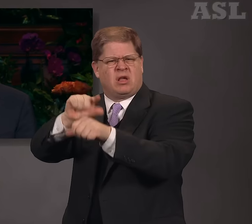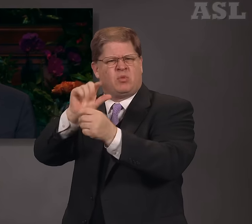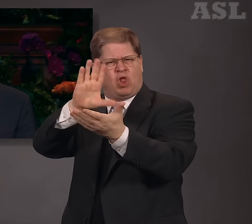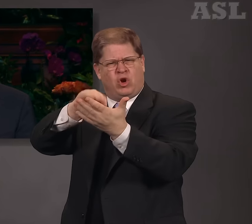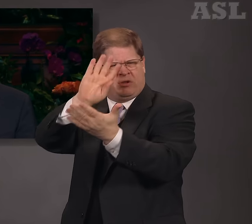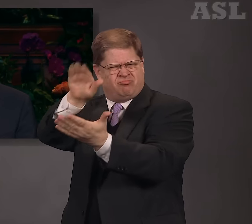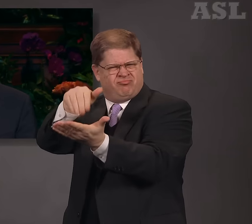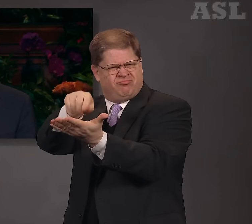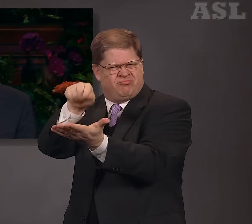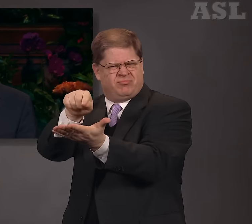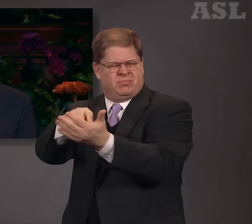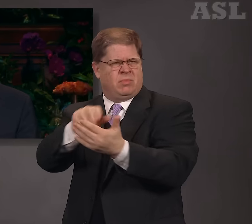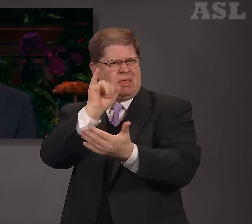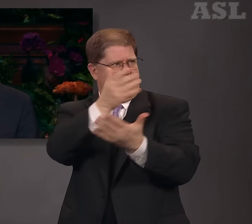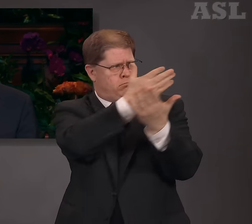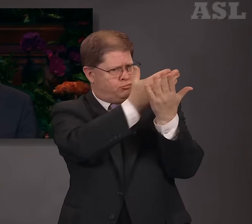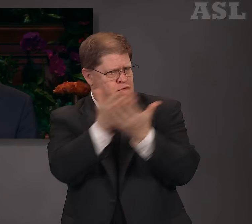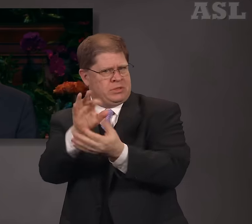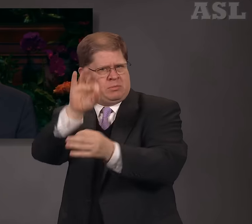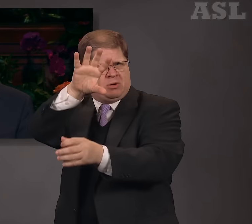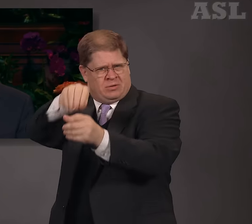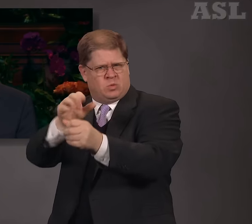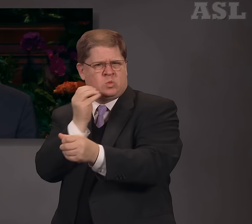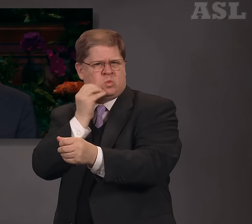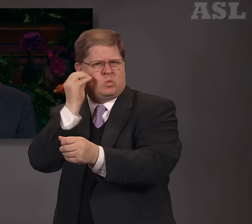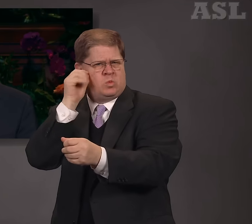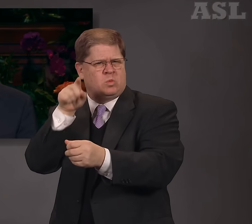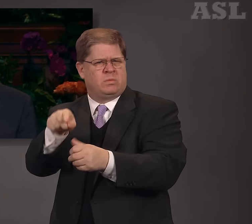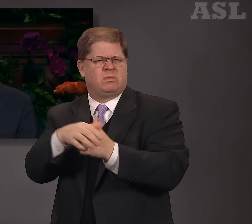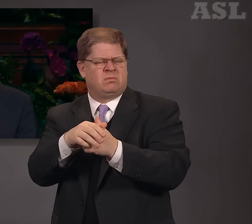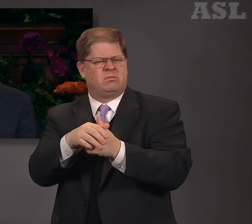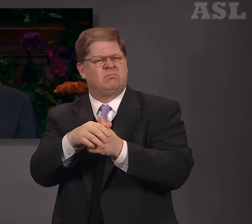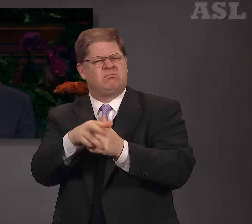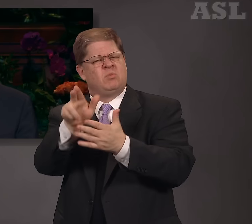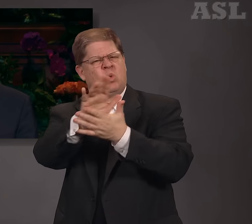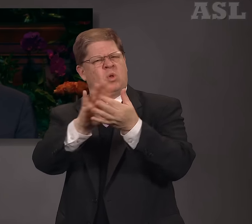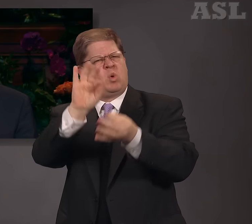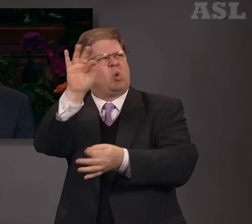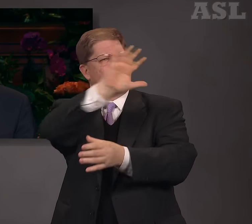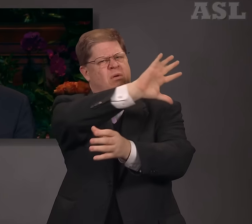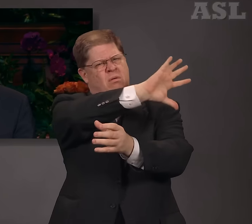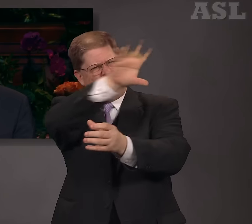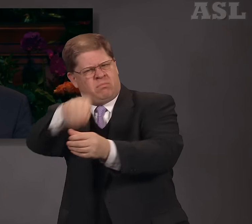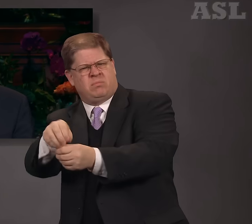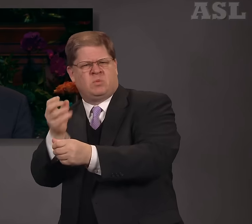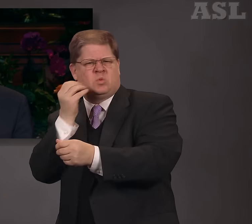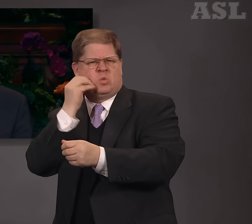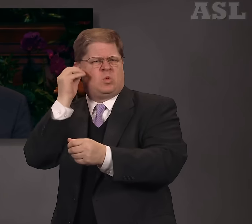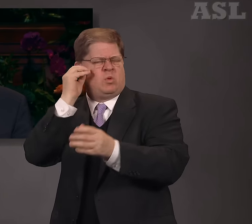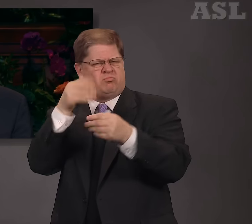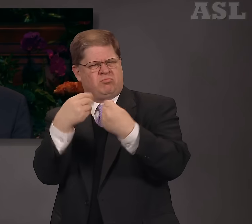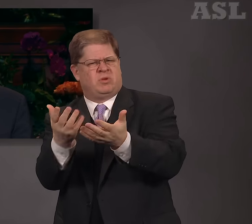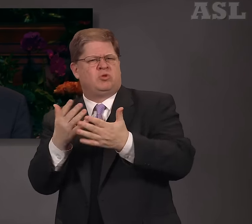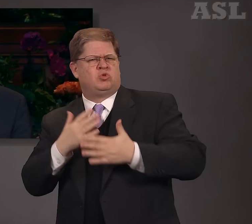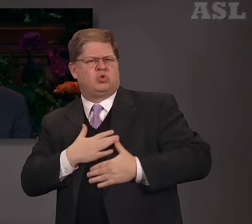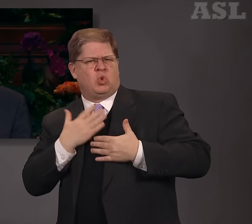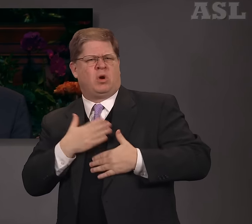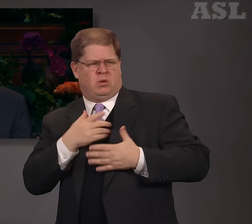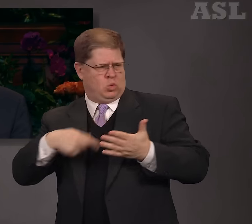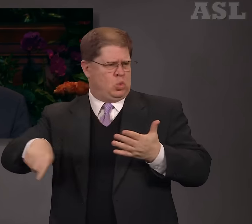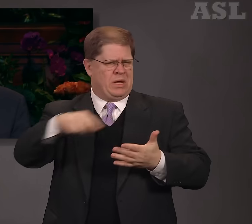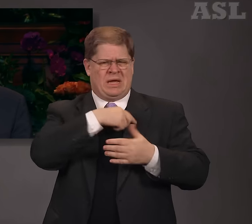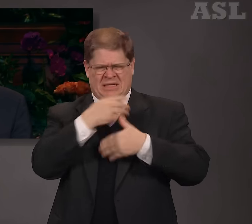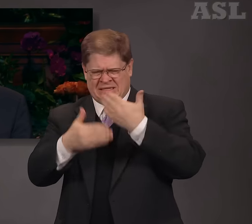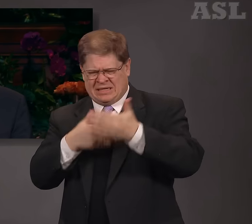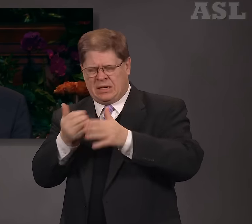learning. It invites the Spirit into our homes. The Holy Ghost fills our souls with joy and converts